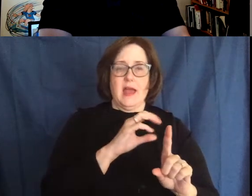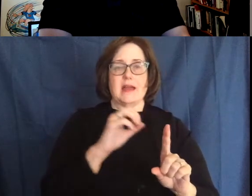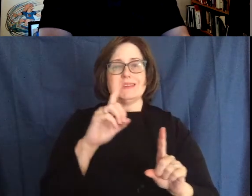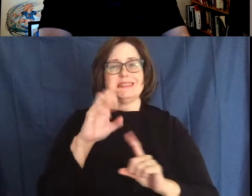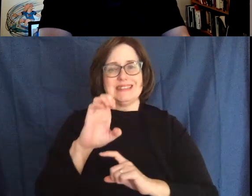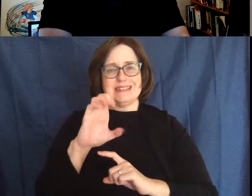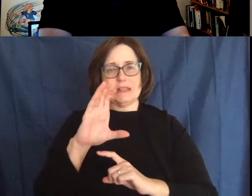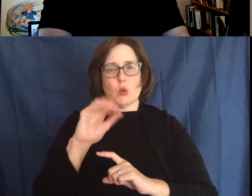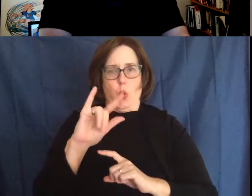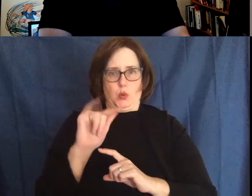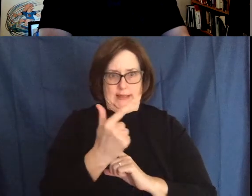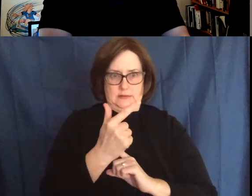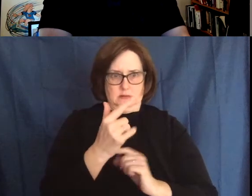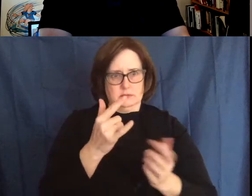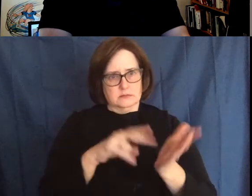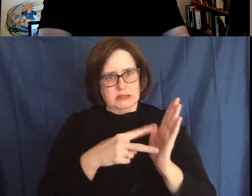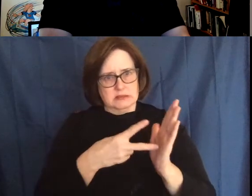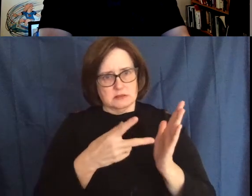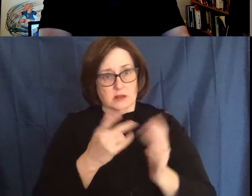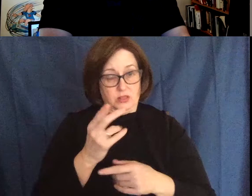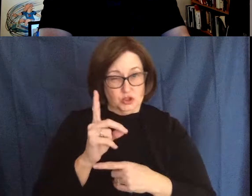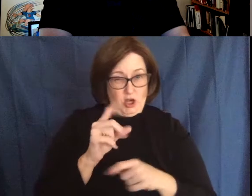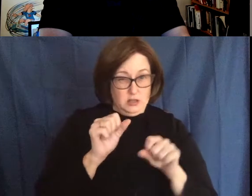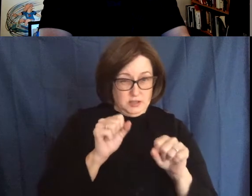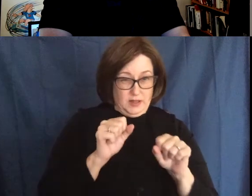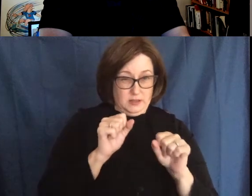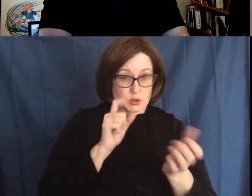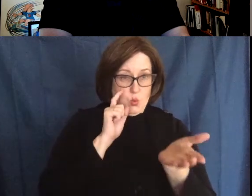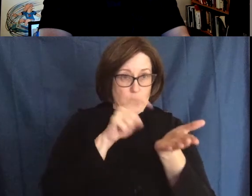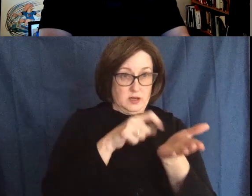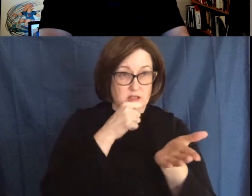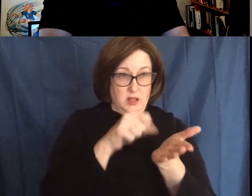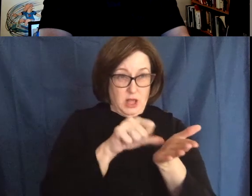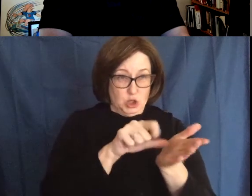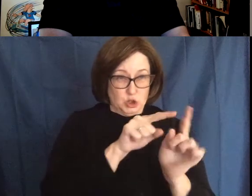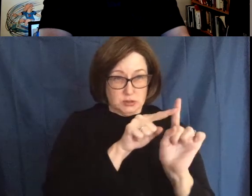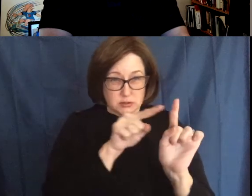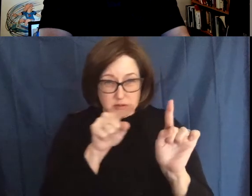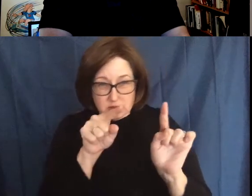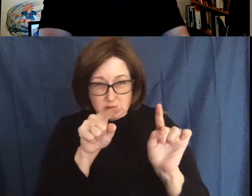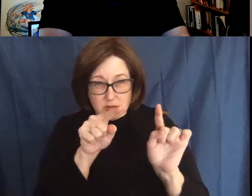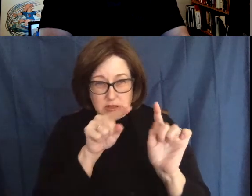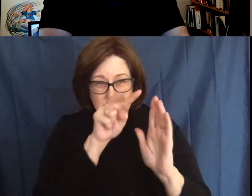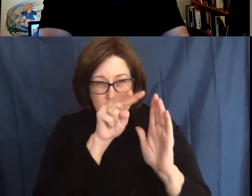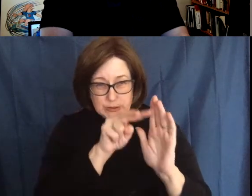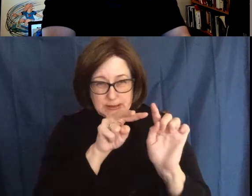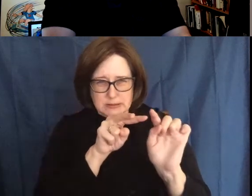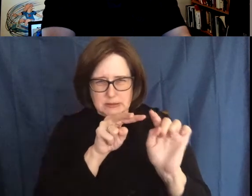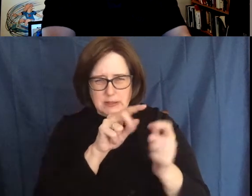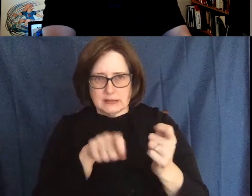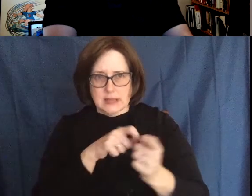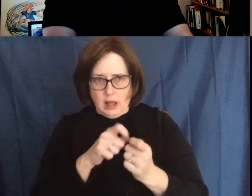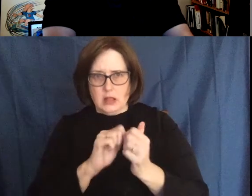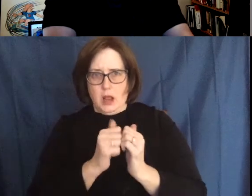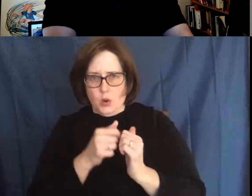is, it's the child's ability to recognize a set of letters and be able to know exactly how to pronounce